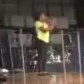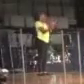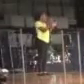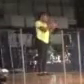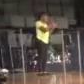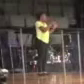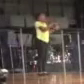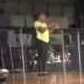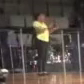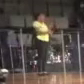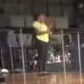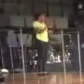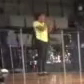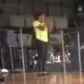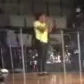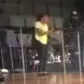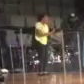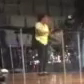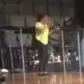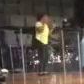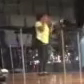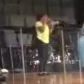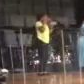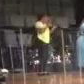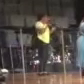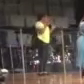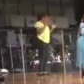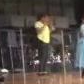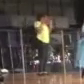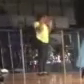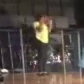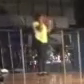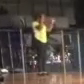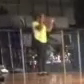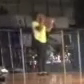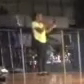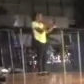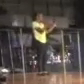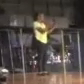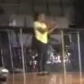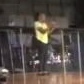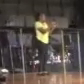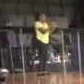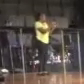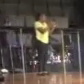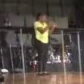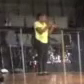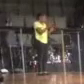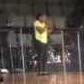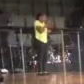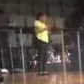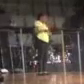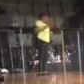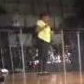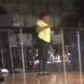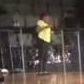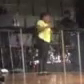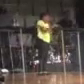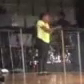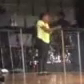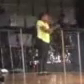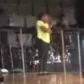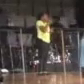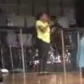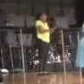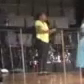silence some noise that's been too loud in your ear. Give me more. You want to get rid of the uncleanliness in your